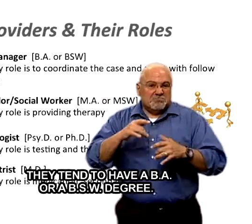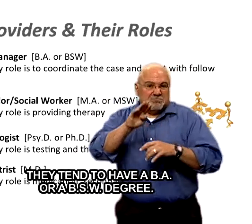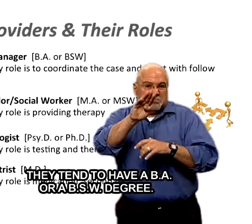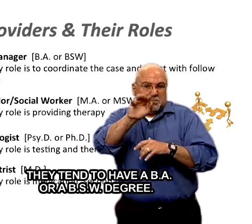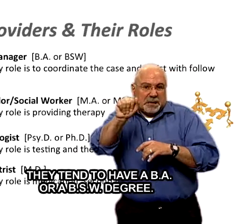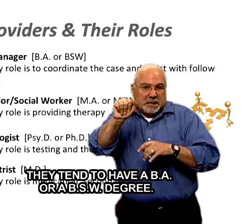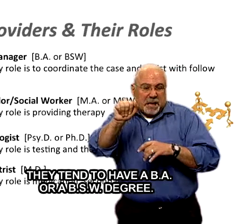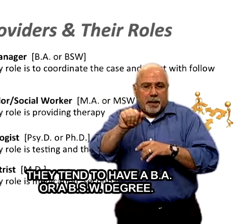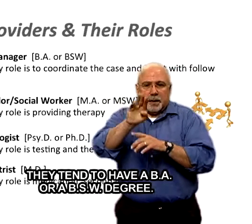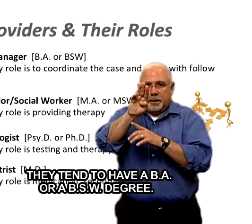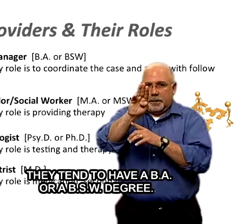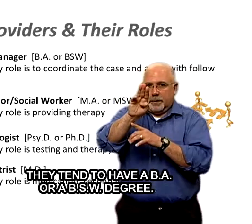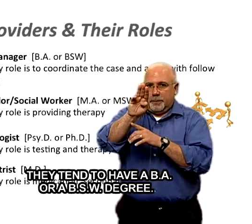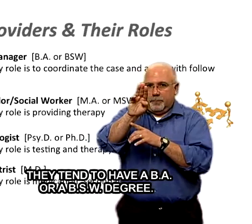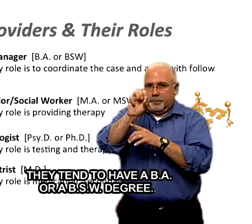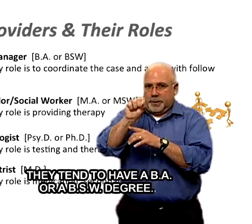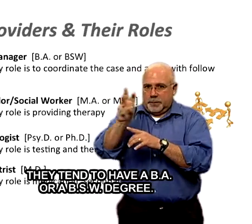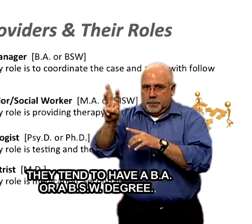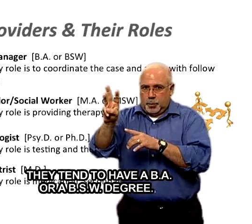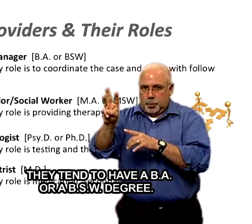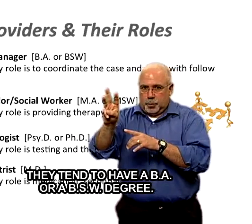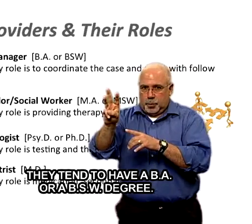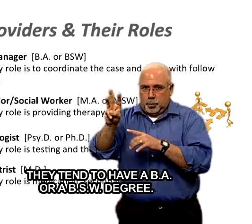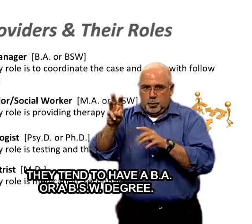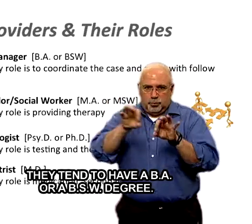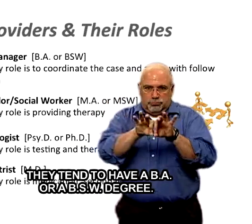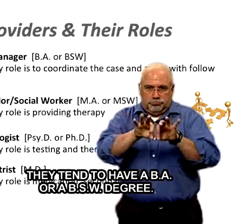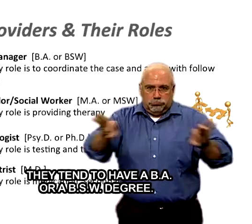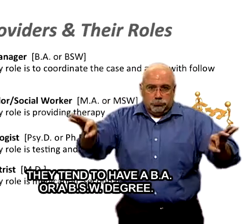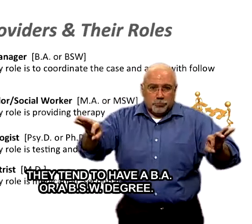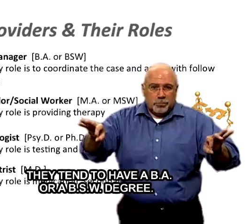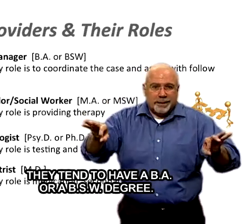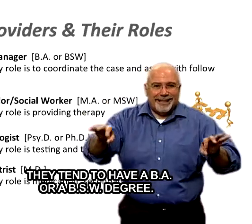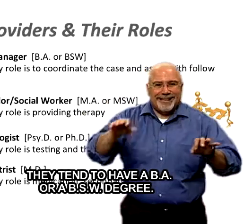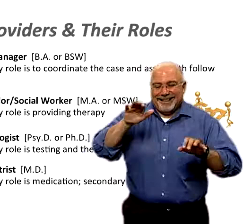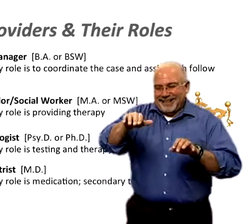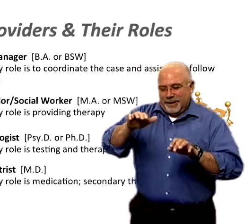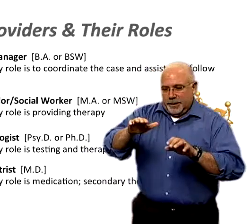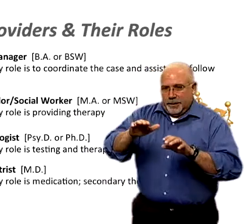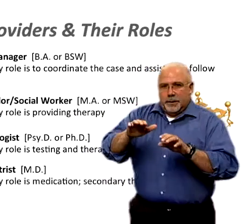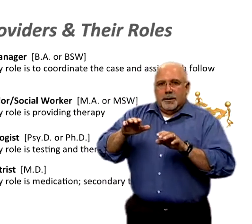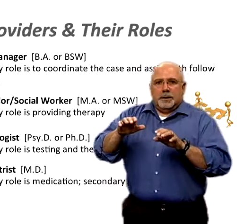They tend to have a BA or a BSW degree.